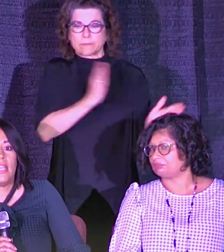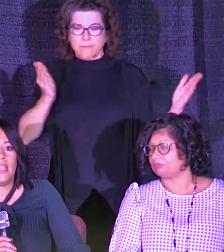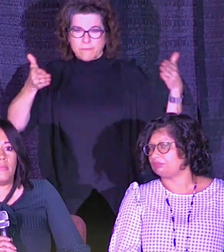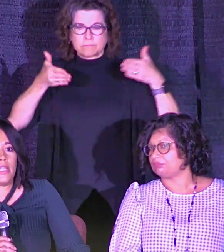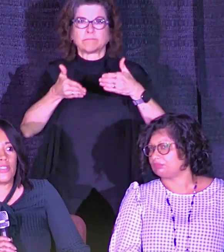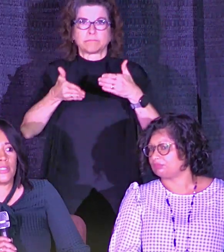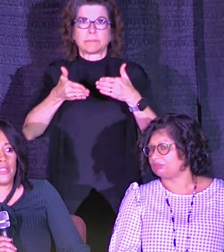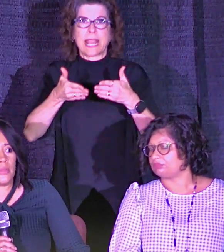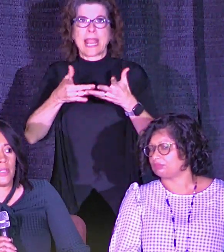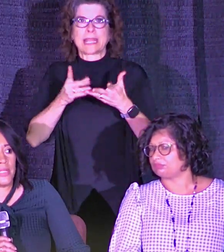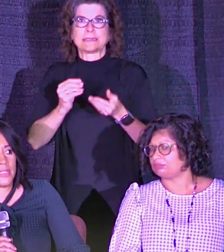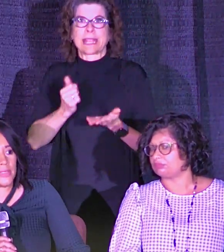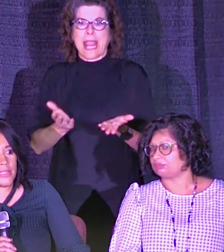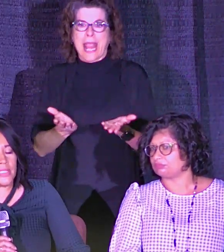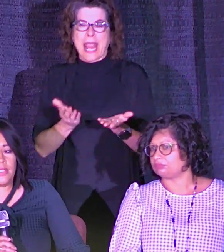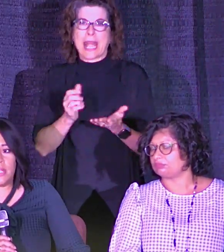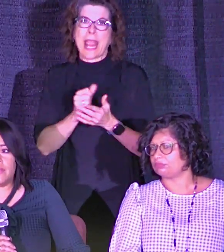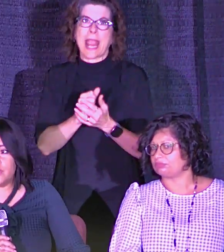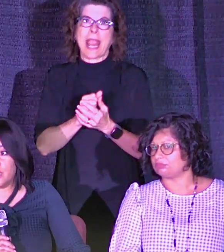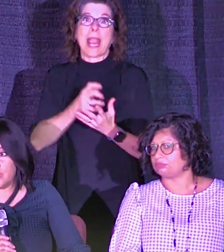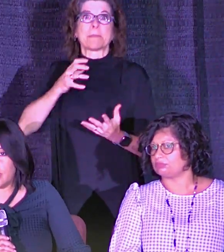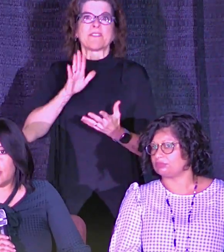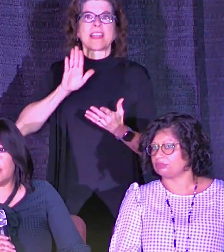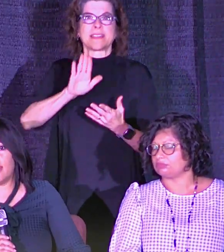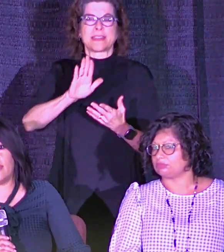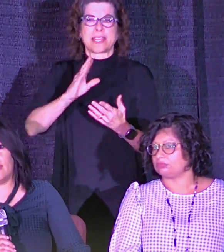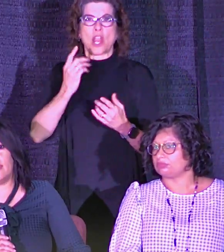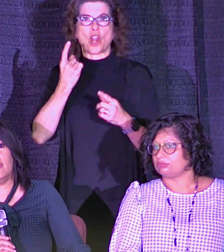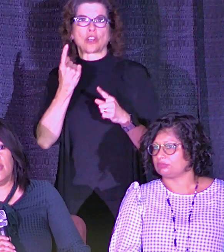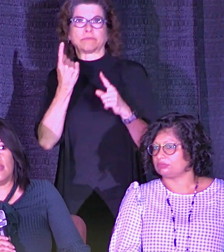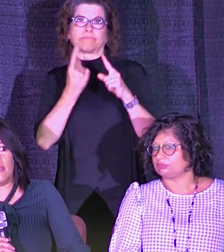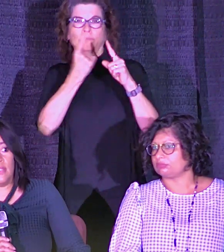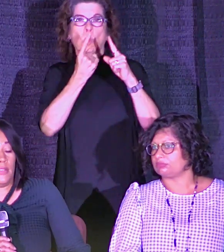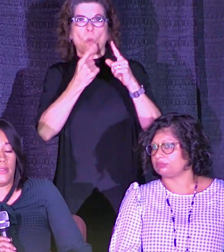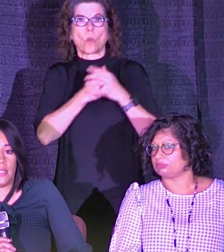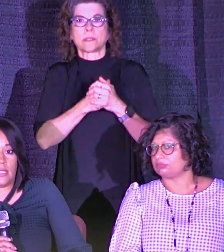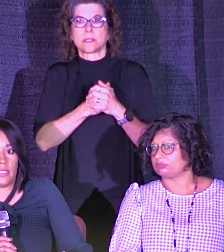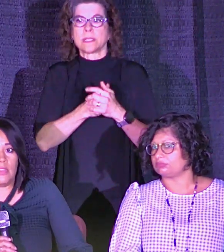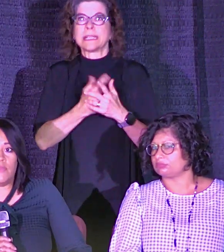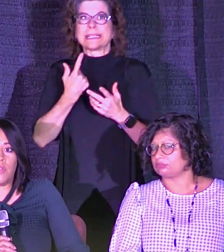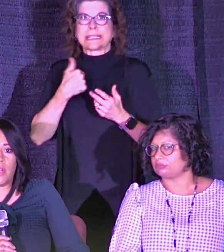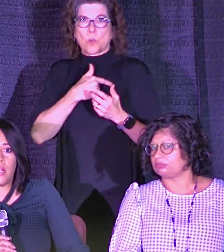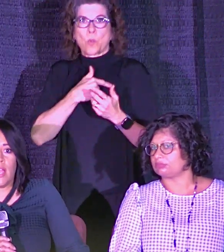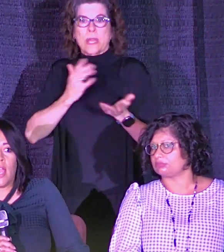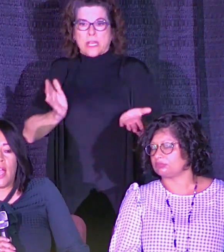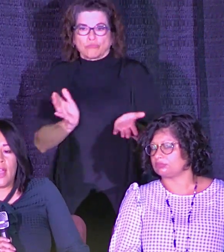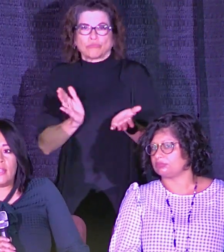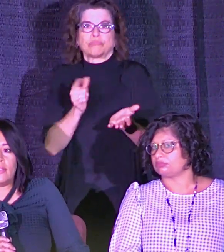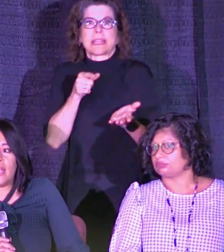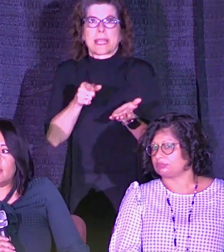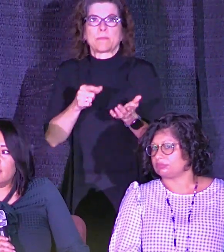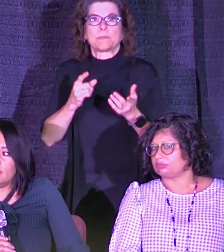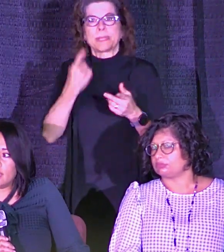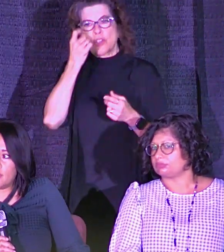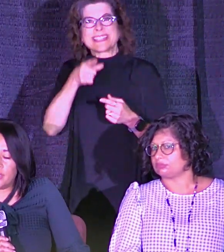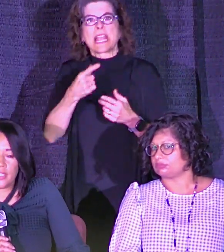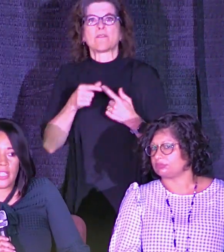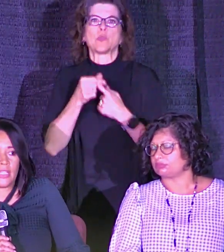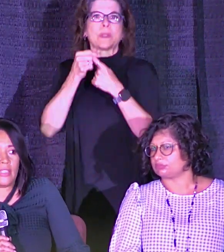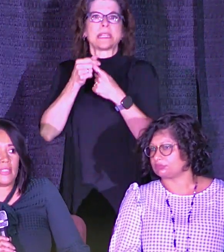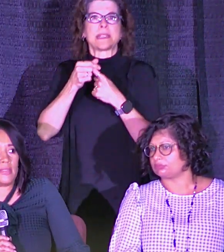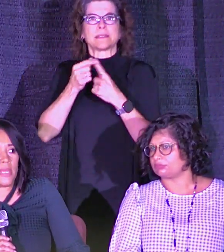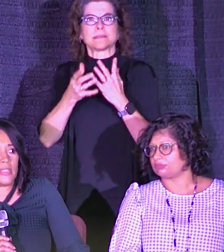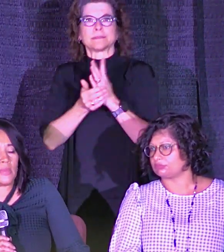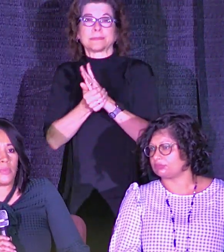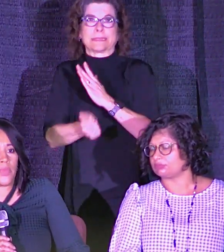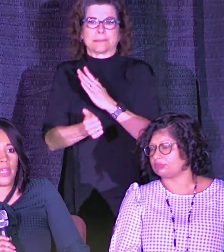faced and make sure they're well-resourced to drive the changes that they see a need for. And that has often